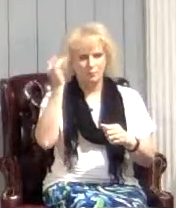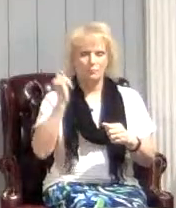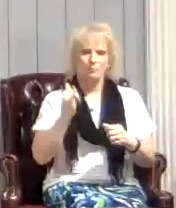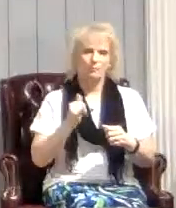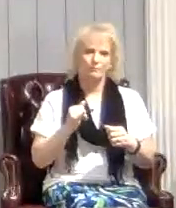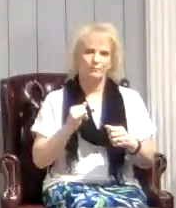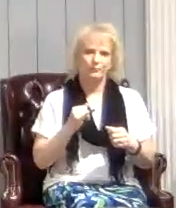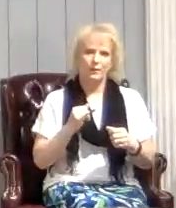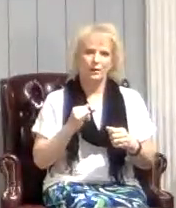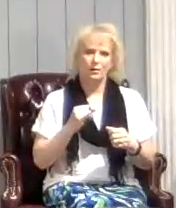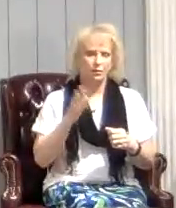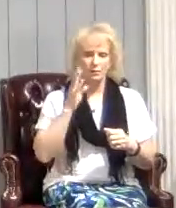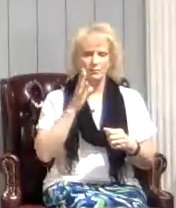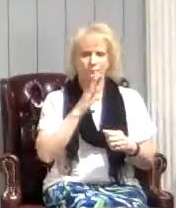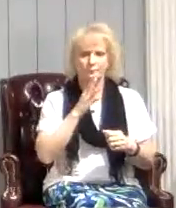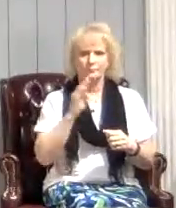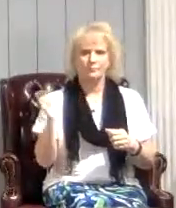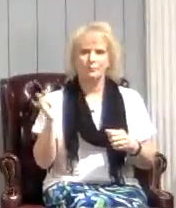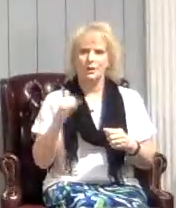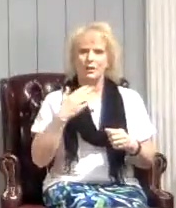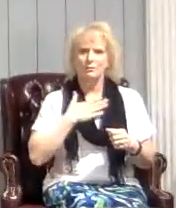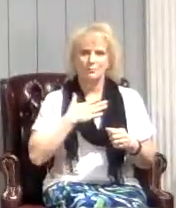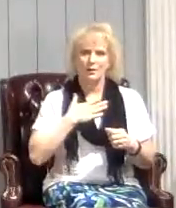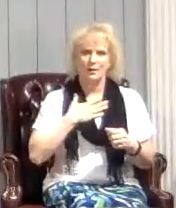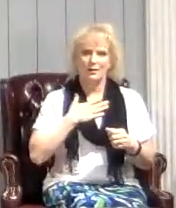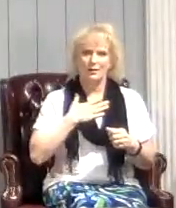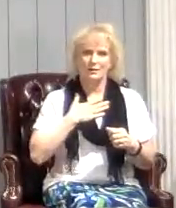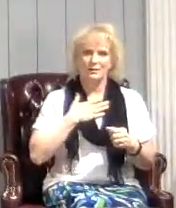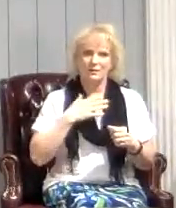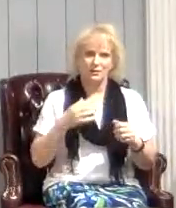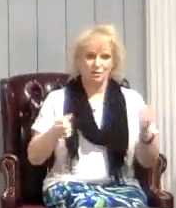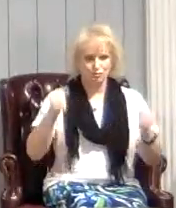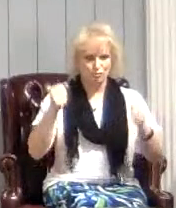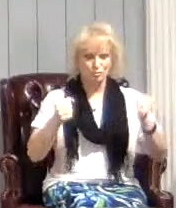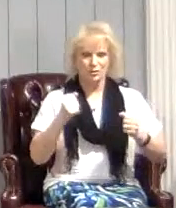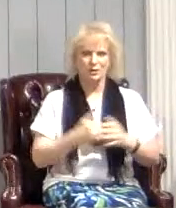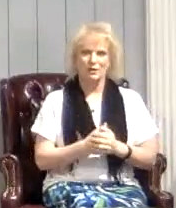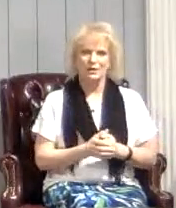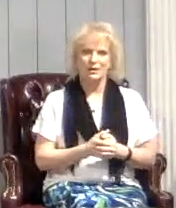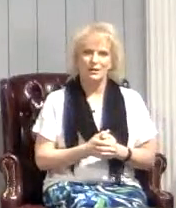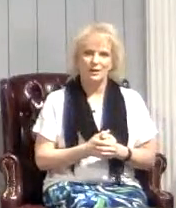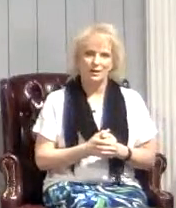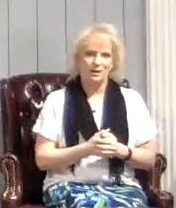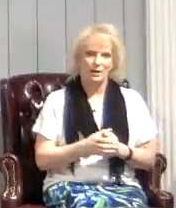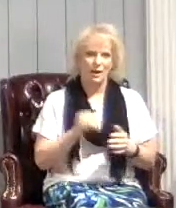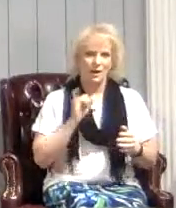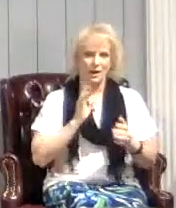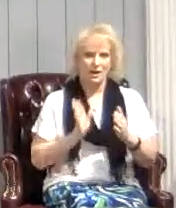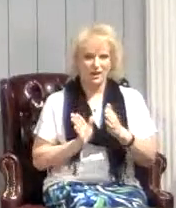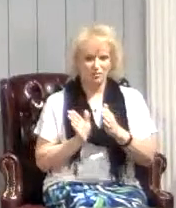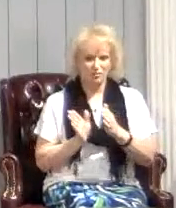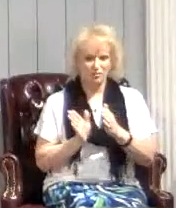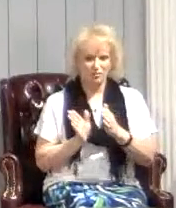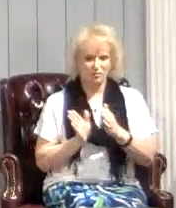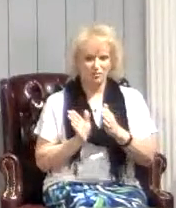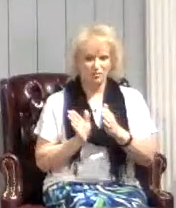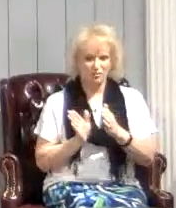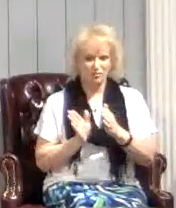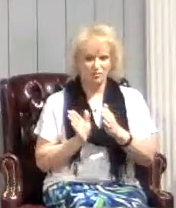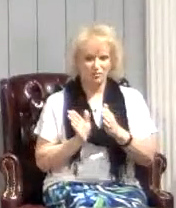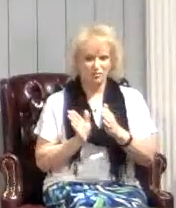from a camping trip, and I just forgot that I had the trailer behind me, and I turned a corner and too